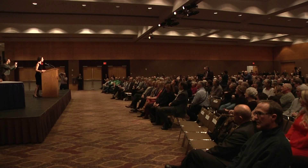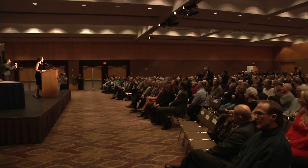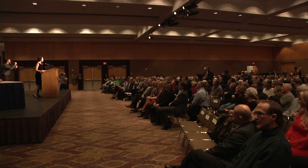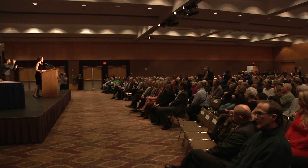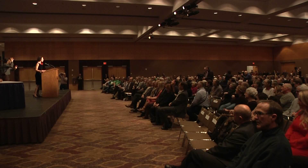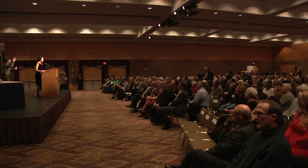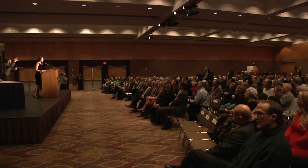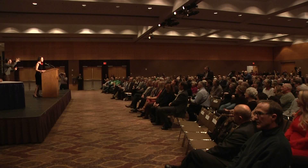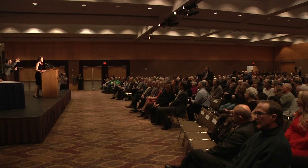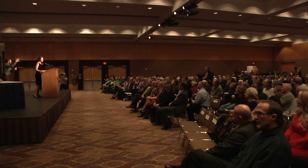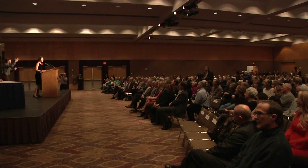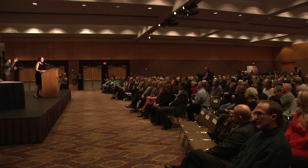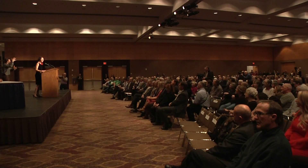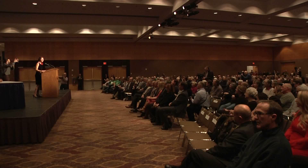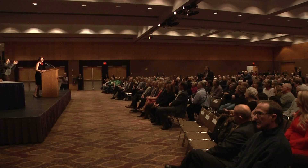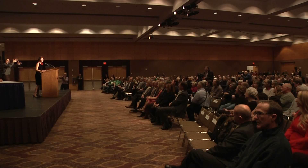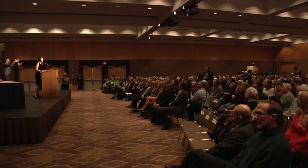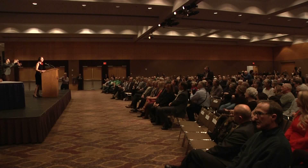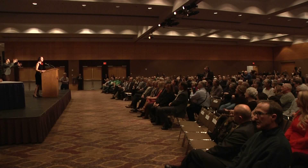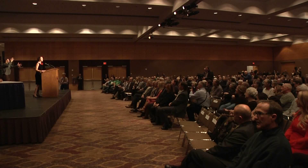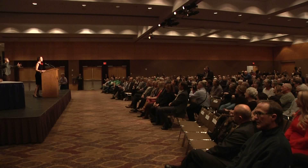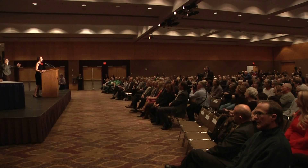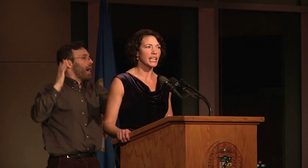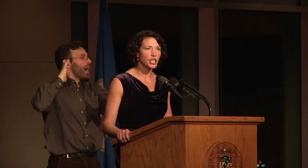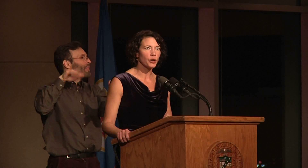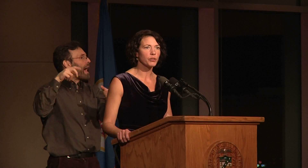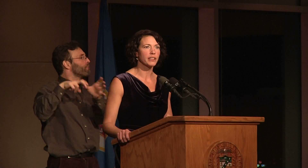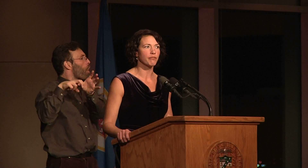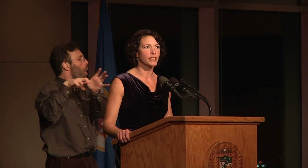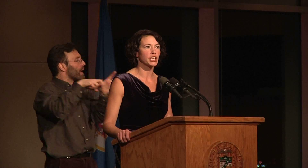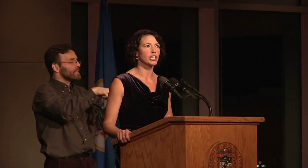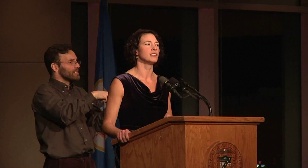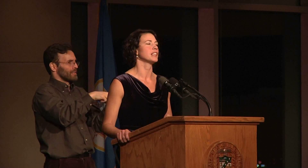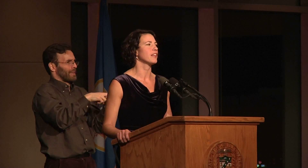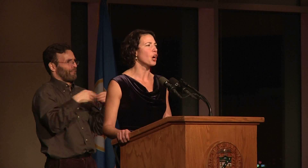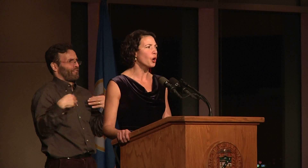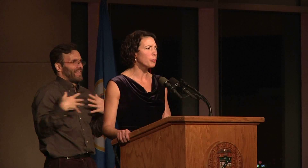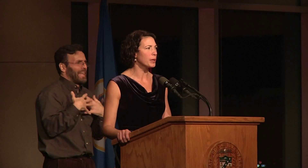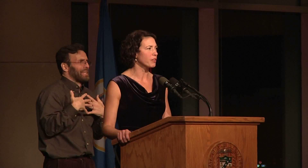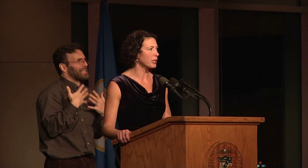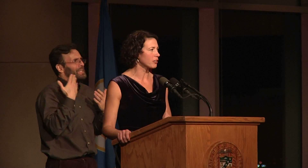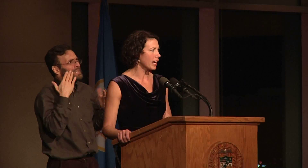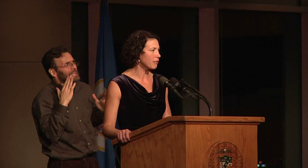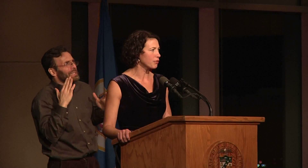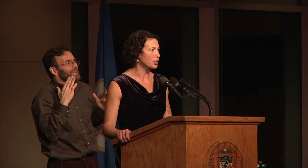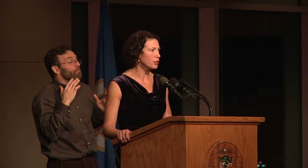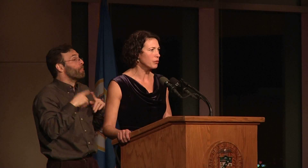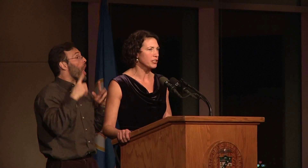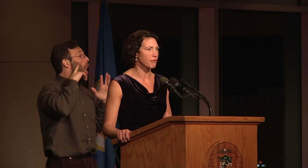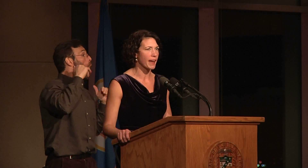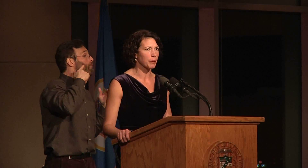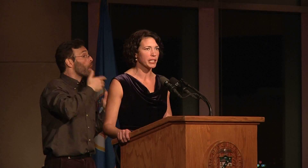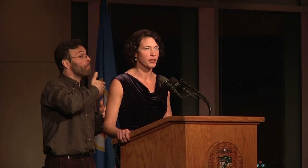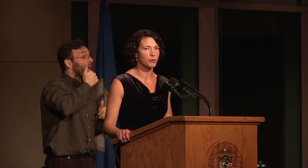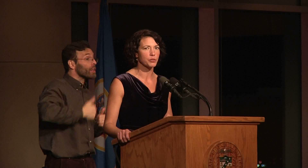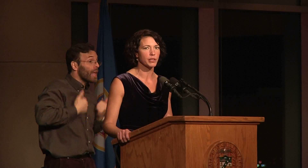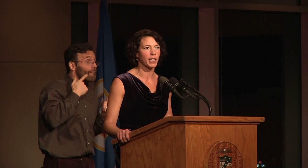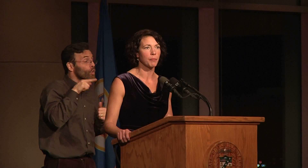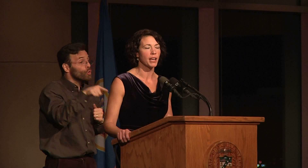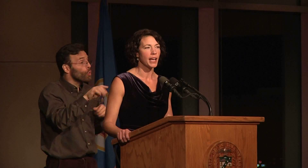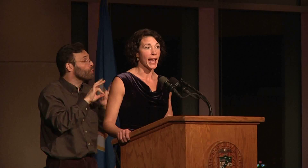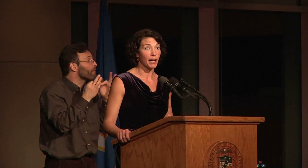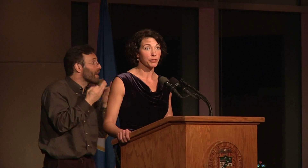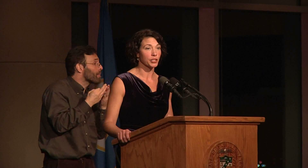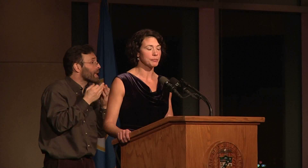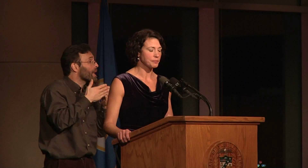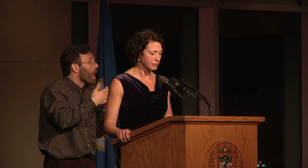great-great-great-grandfather and what that voyage must have been like for him. The unknown and the fear and the hope of a better life for you and your family and those who